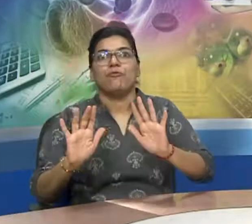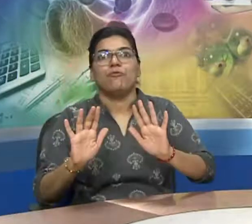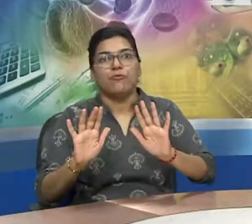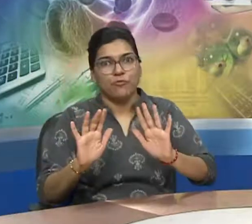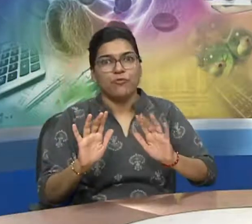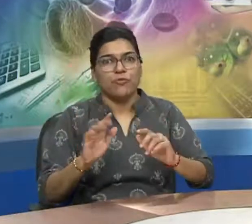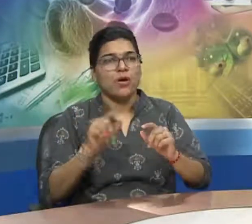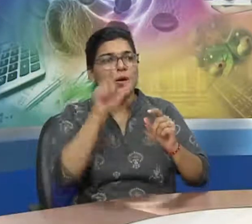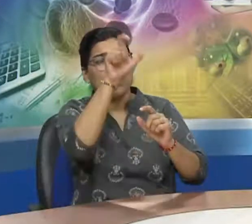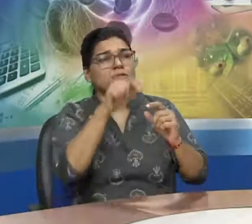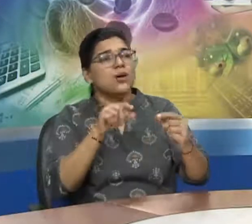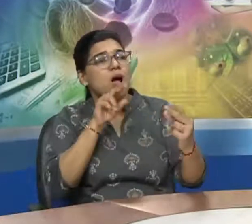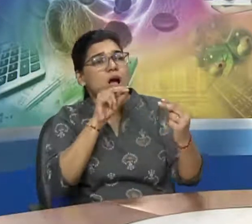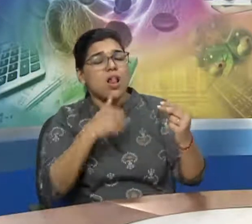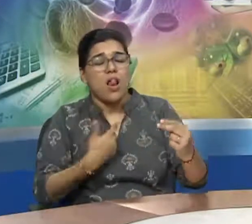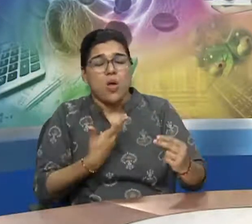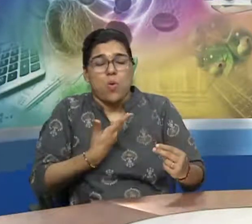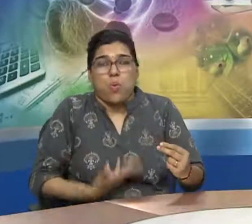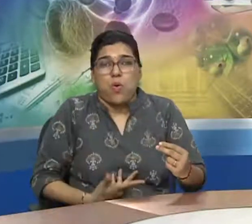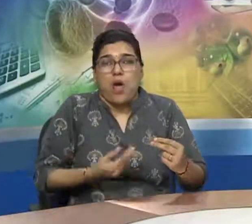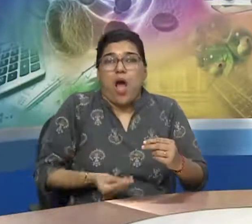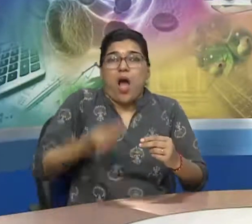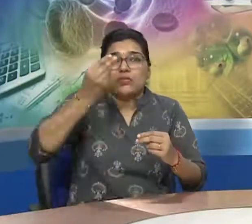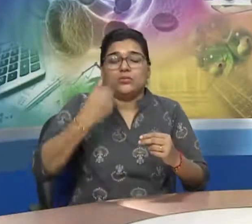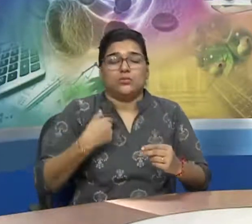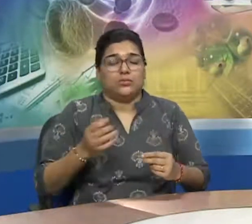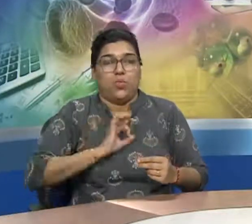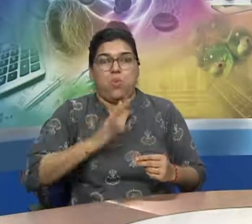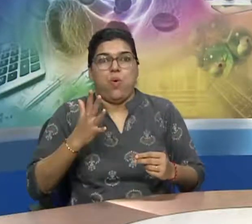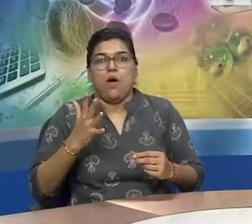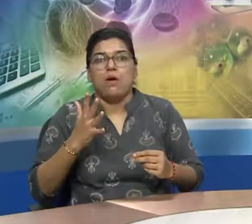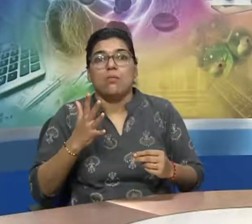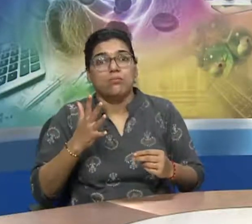So this is the change which is seen in the modern time.